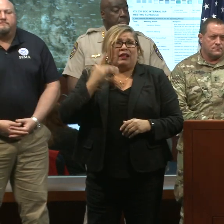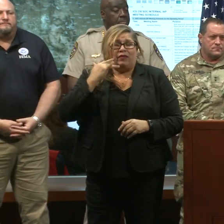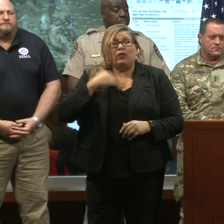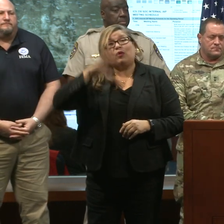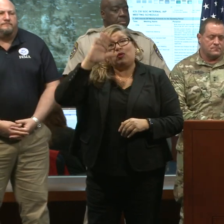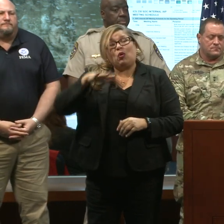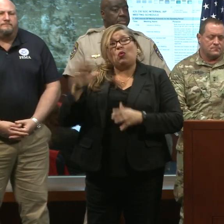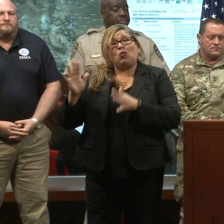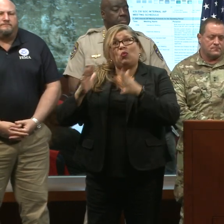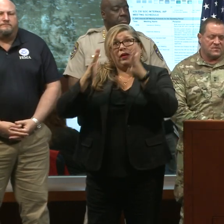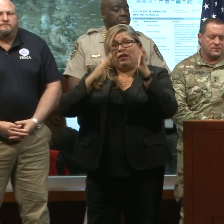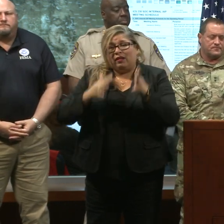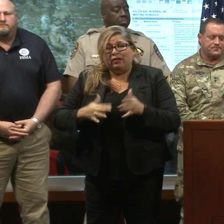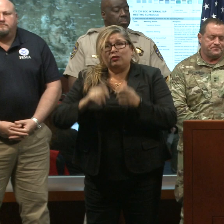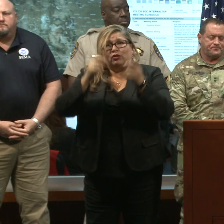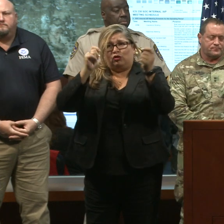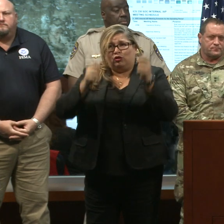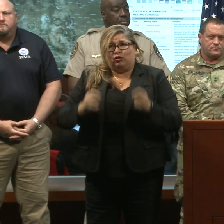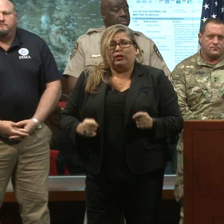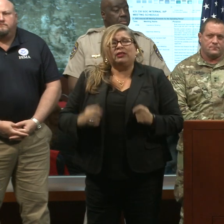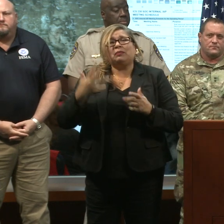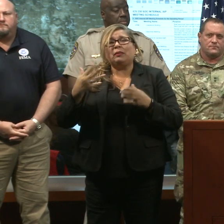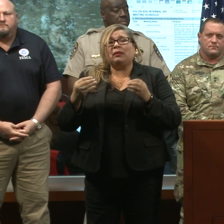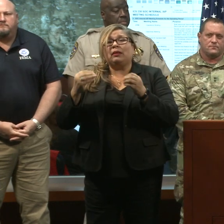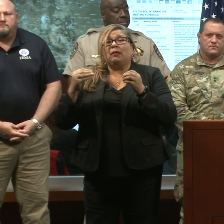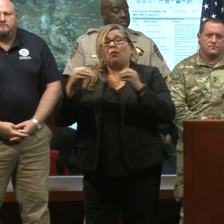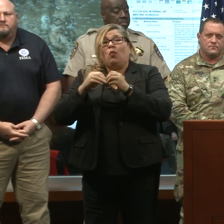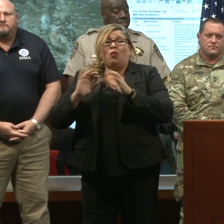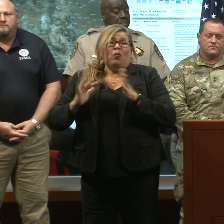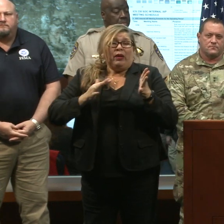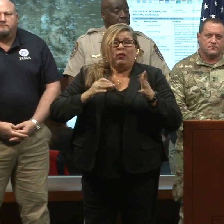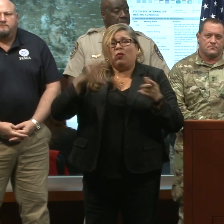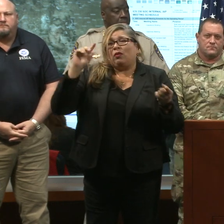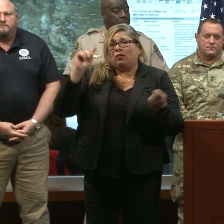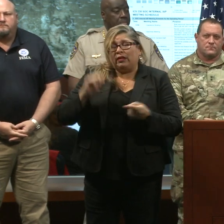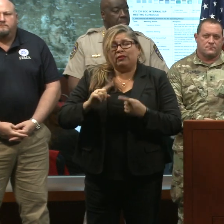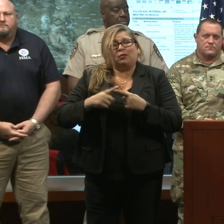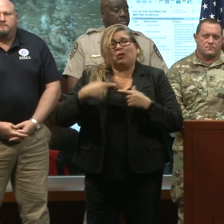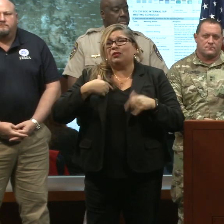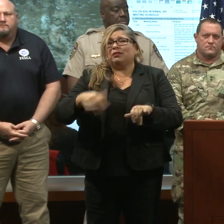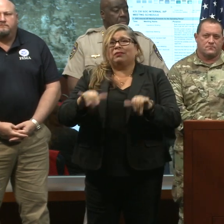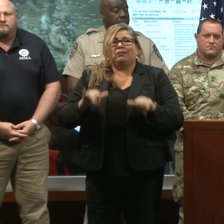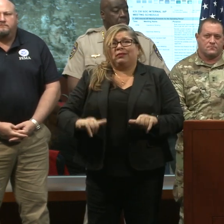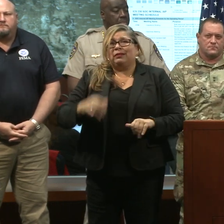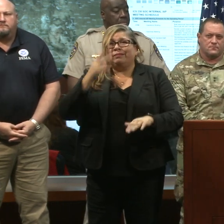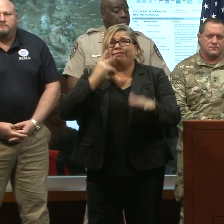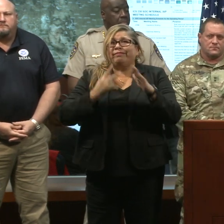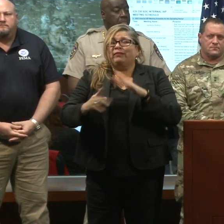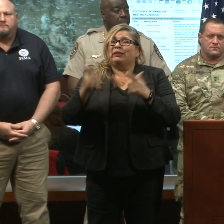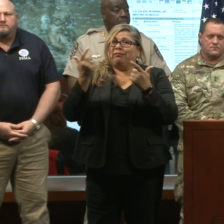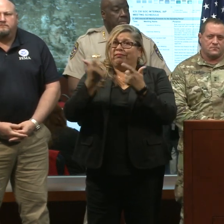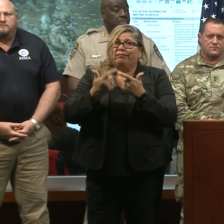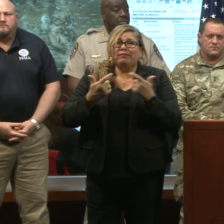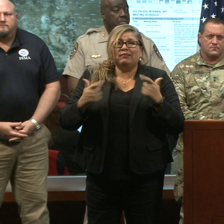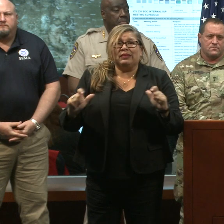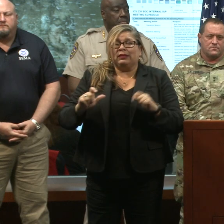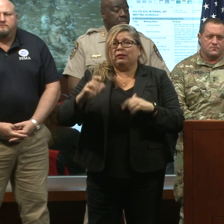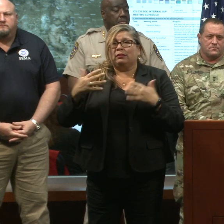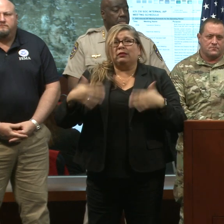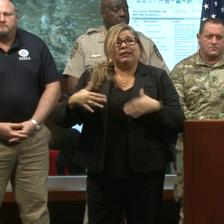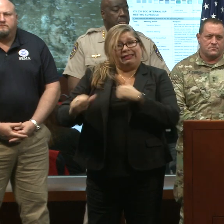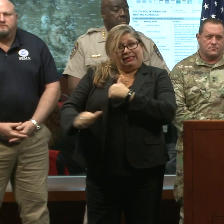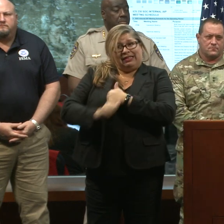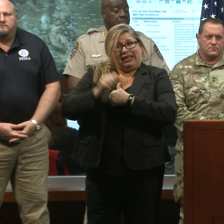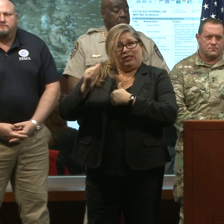may change in different places throughout and be more intense and reduce at times, we are basically looking at a very significant dangerous